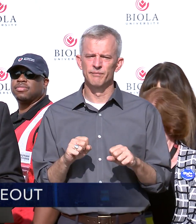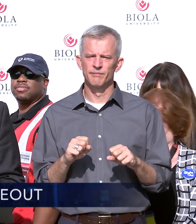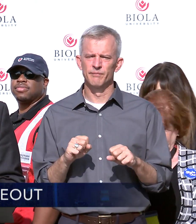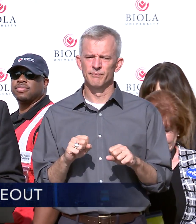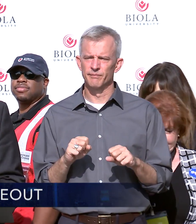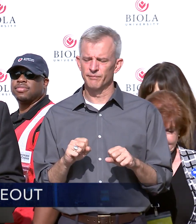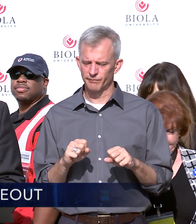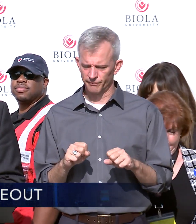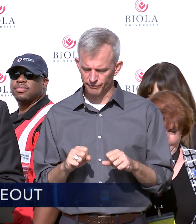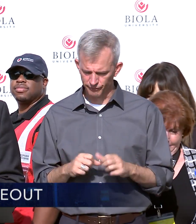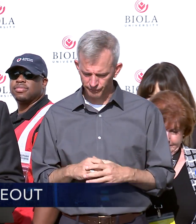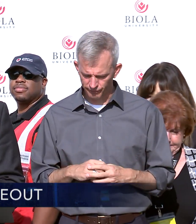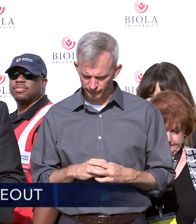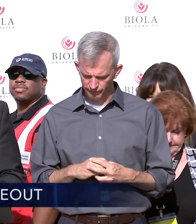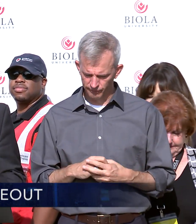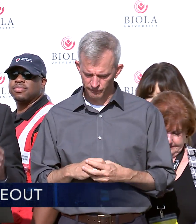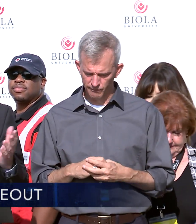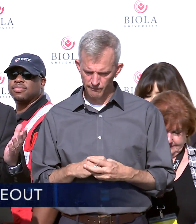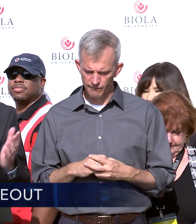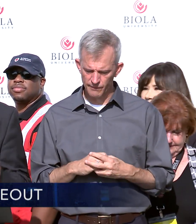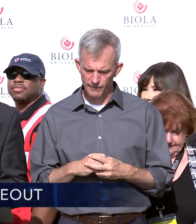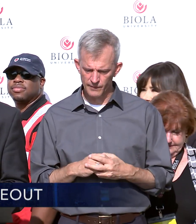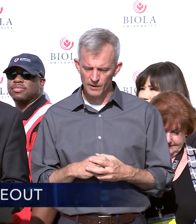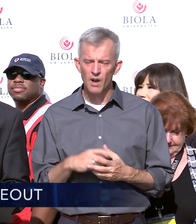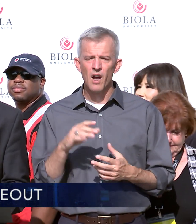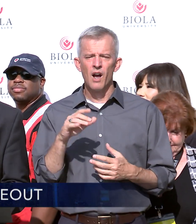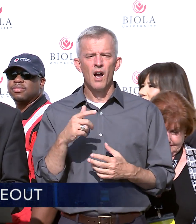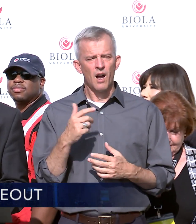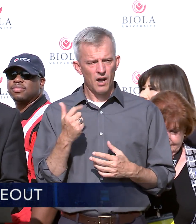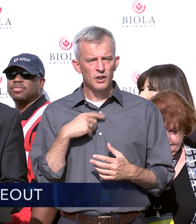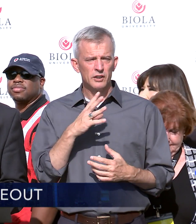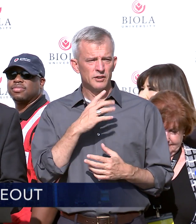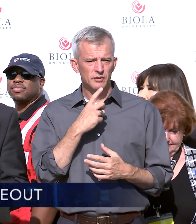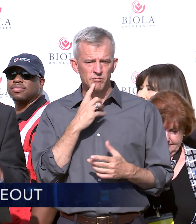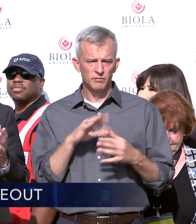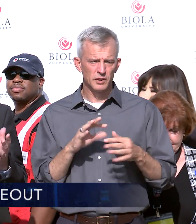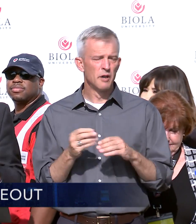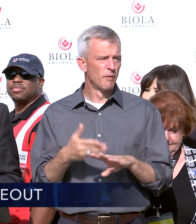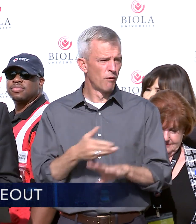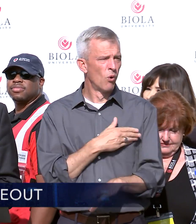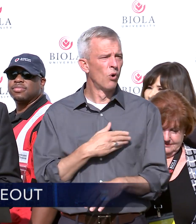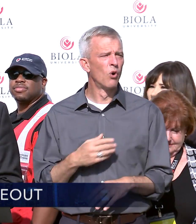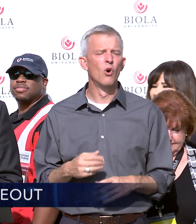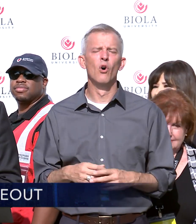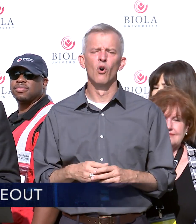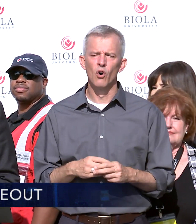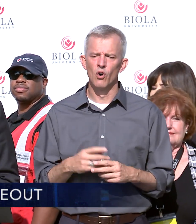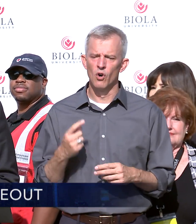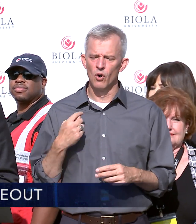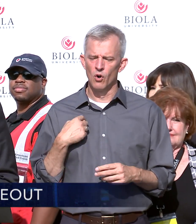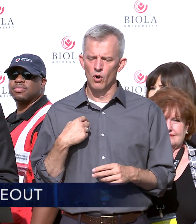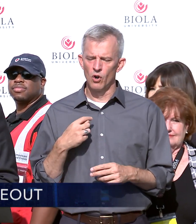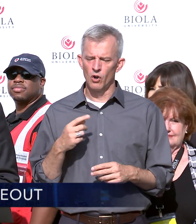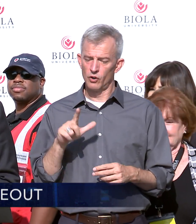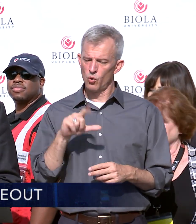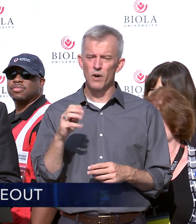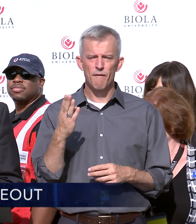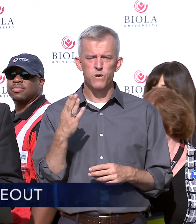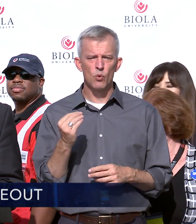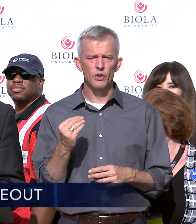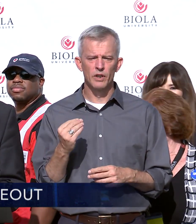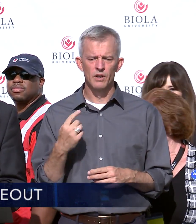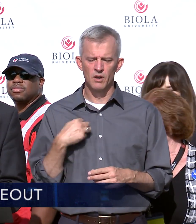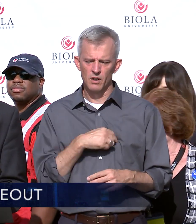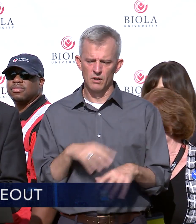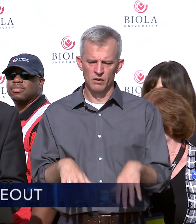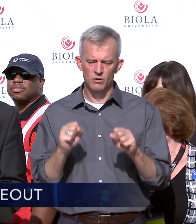California location this year. As Margaret alluded to, we take campus safety seriously here at Biola. It was in 2014 that we hosted the